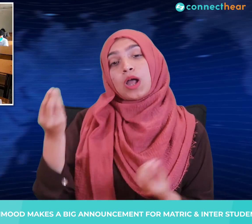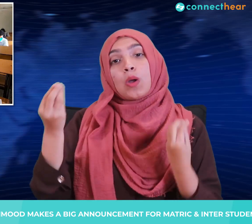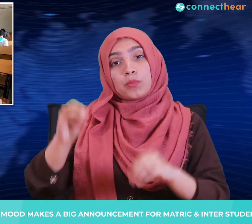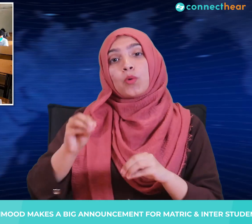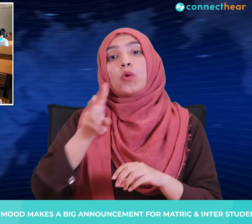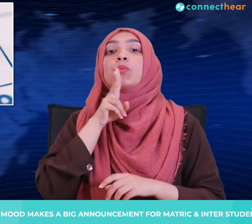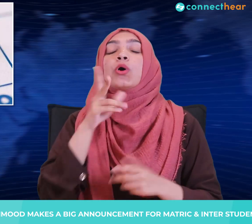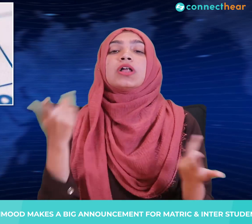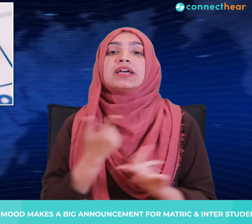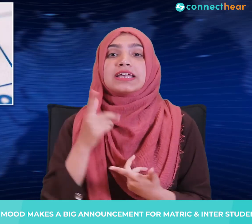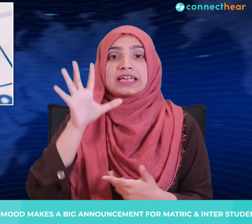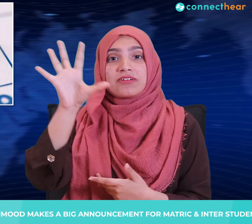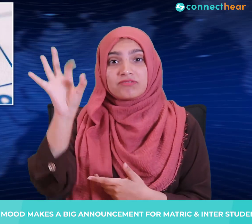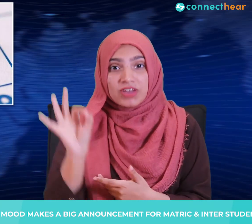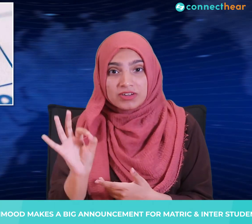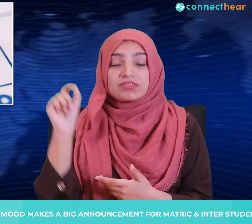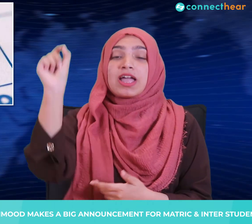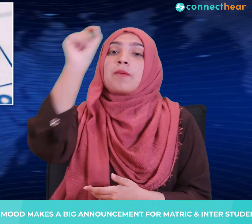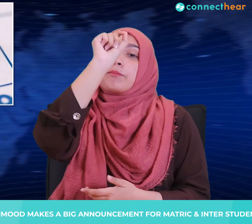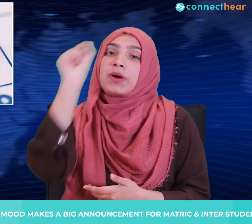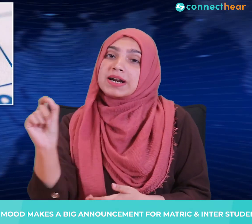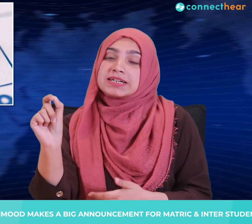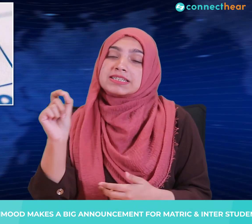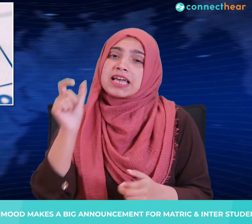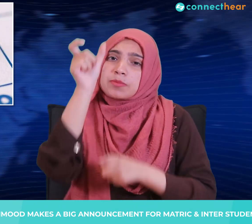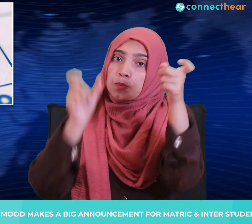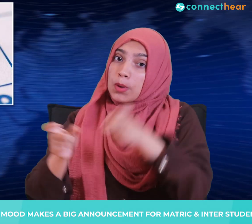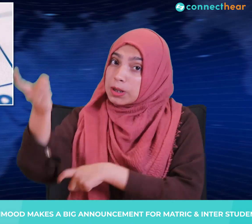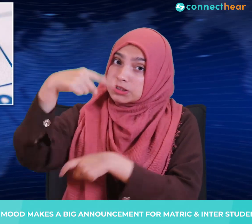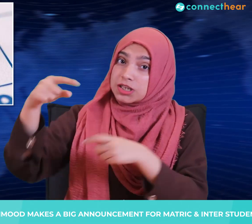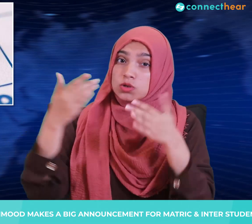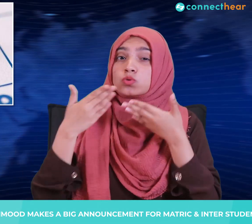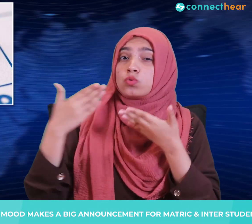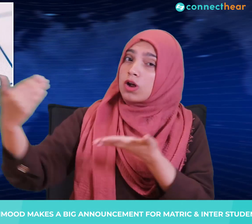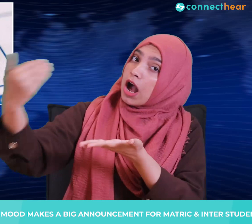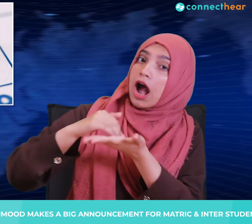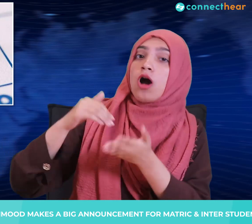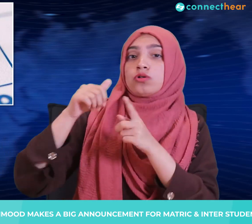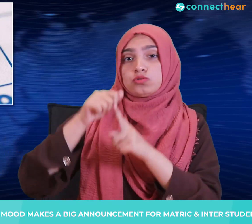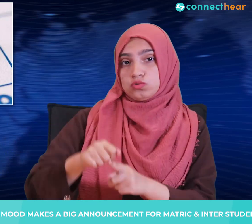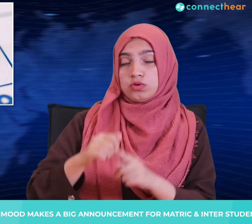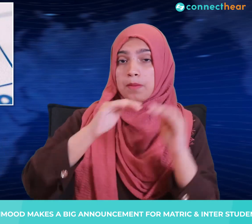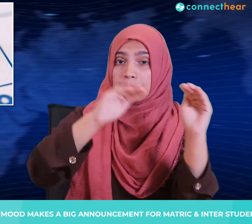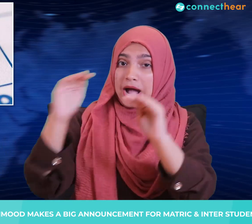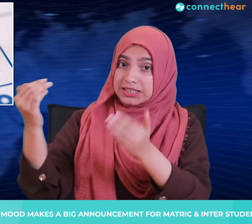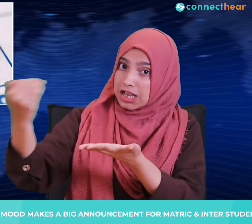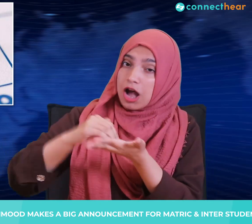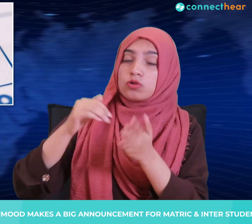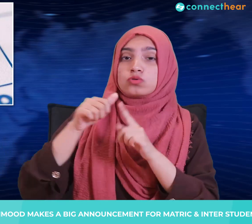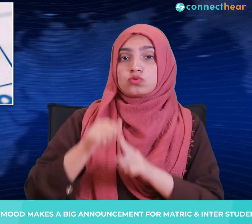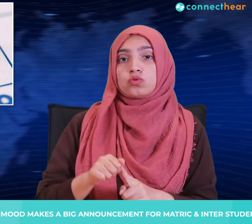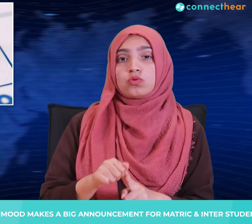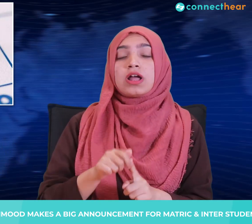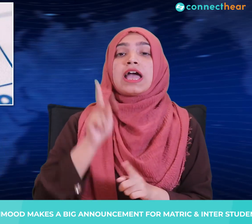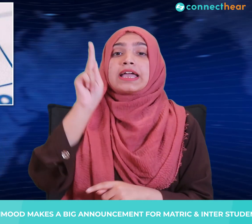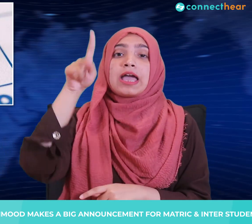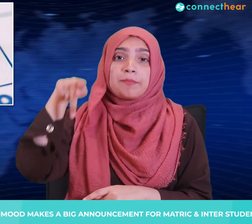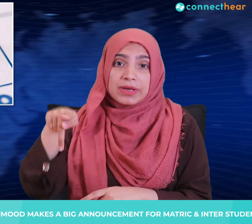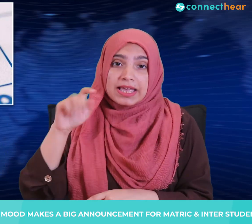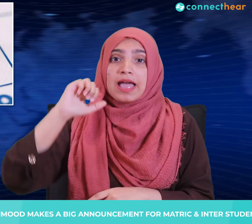continue to operate with 50% attendance in Punjab, Balochistan, Khaybar Pakhtunkhwa, Gilgit Baltistan,